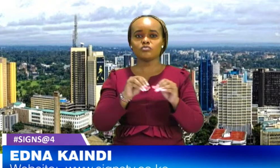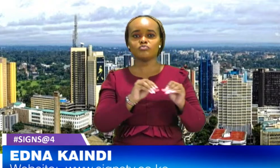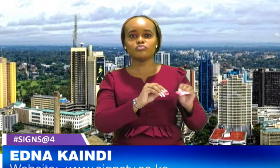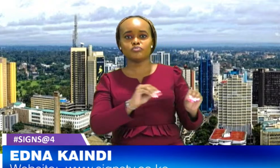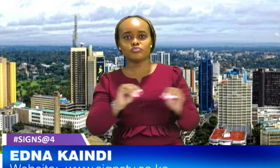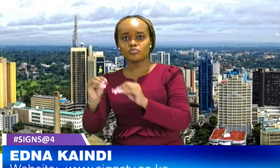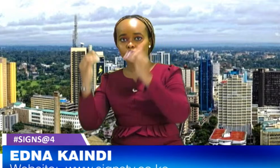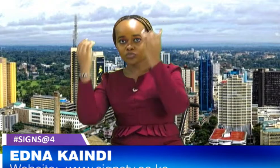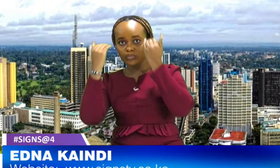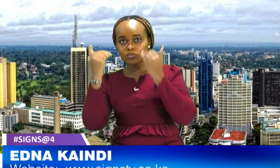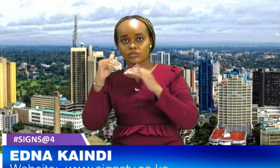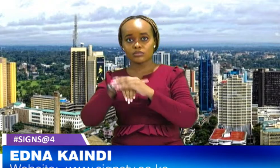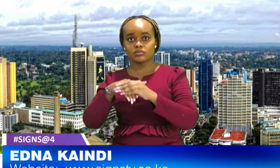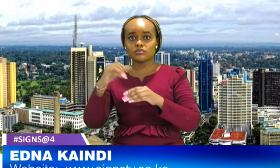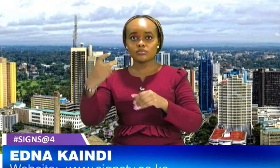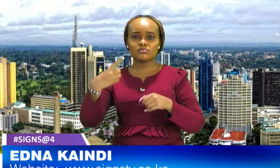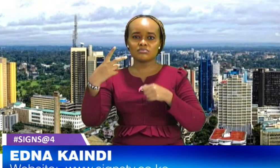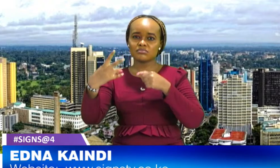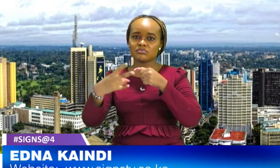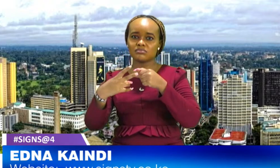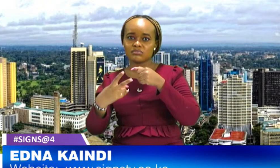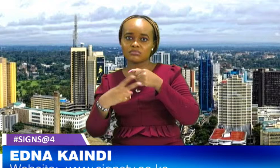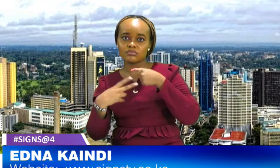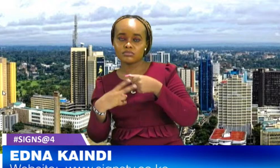Jomo had moved to court in July last year